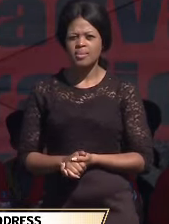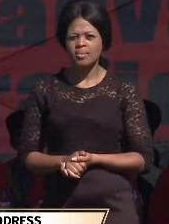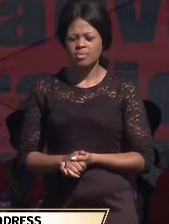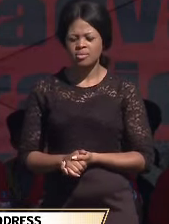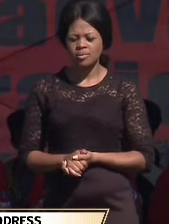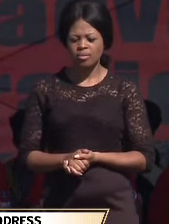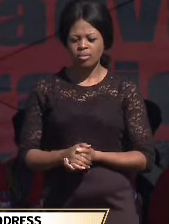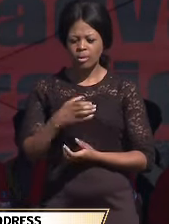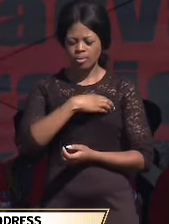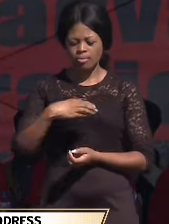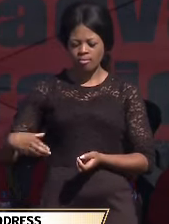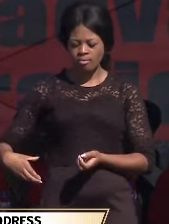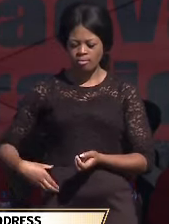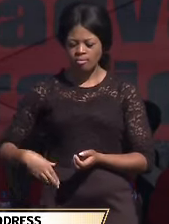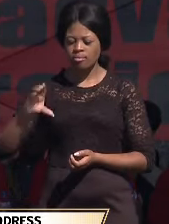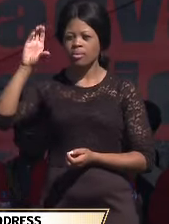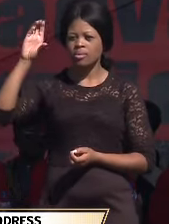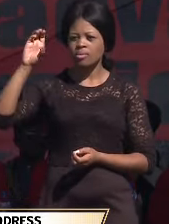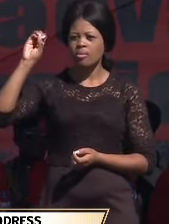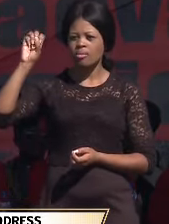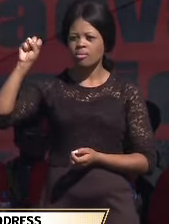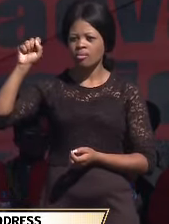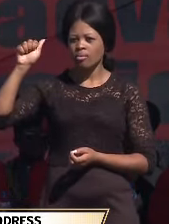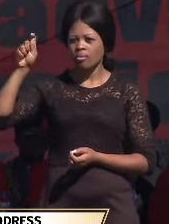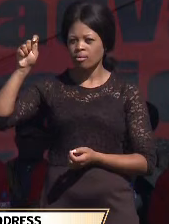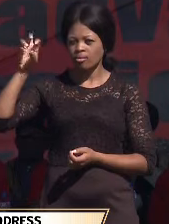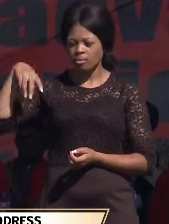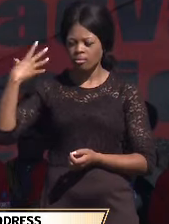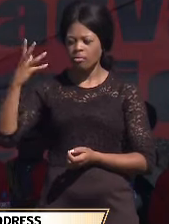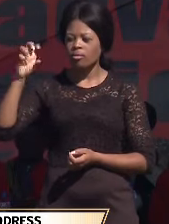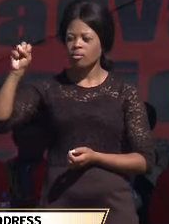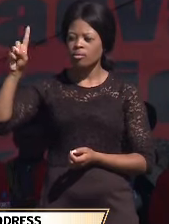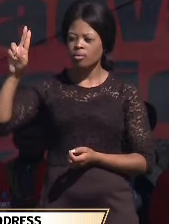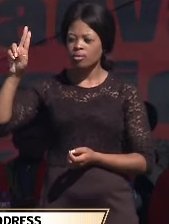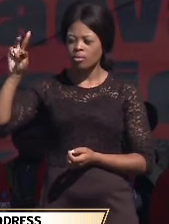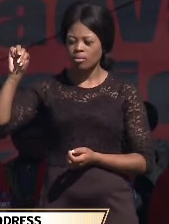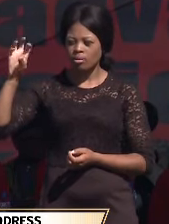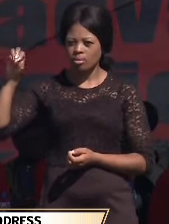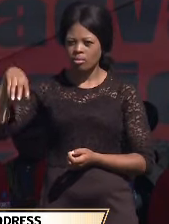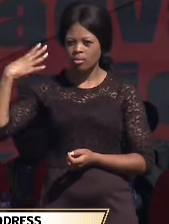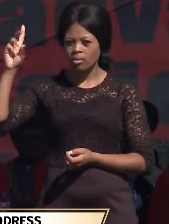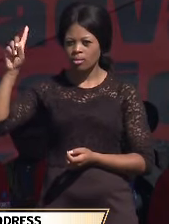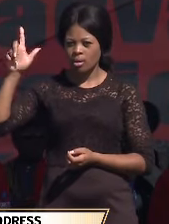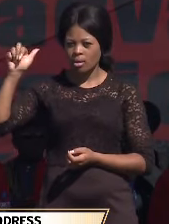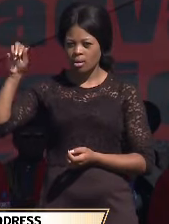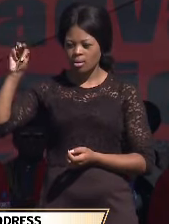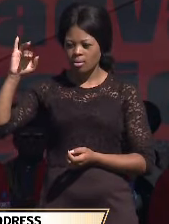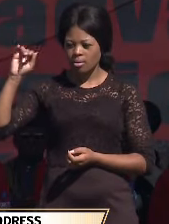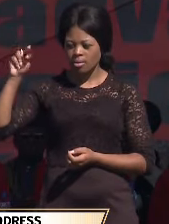the president of COSATU, Comrade uSdumo Dlamini, nabo bonke abaholi be-COSATU,